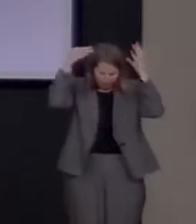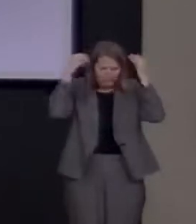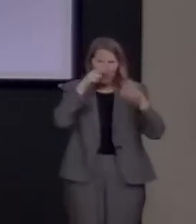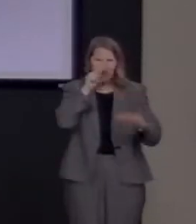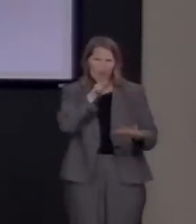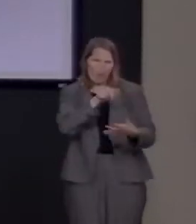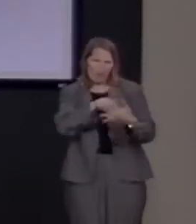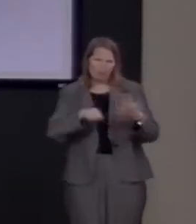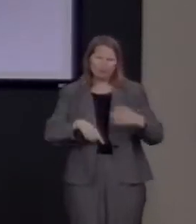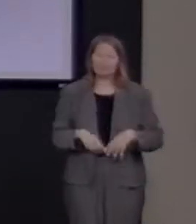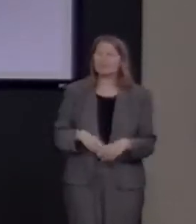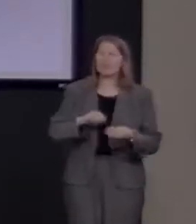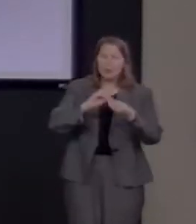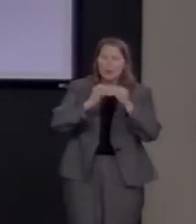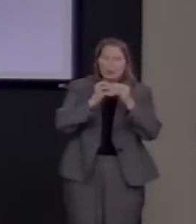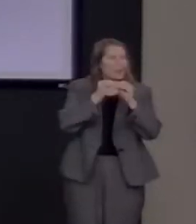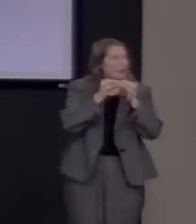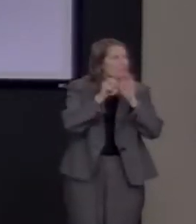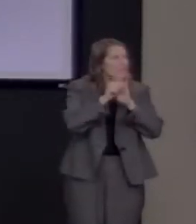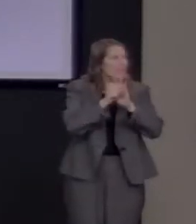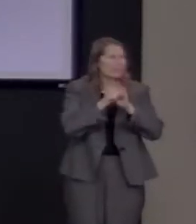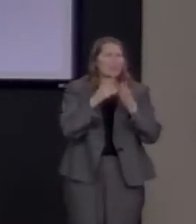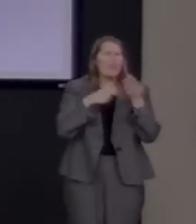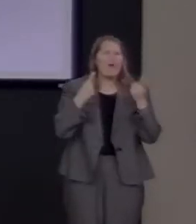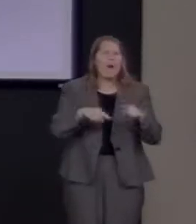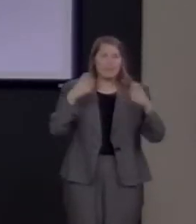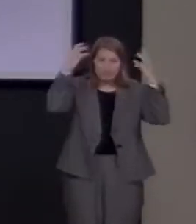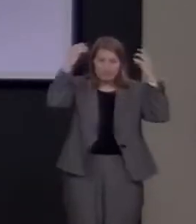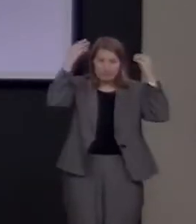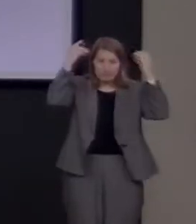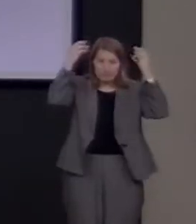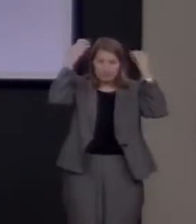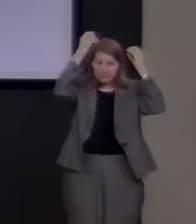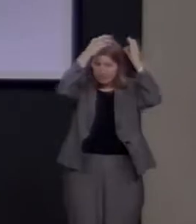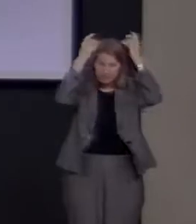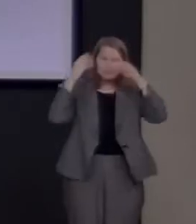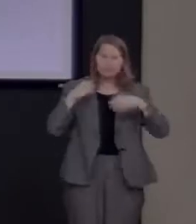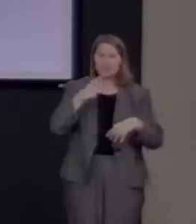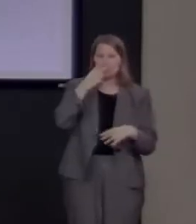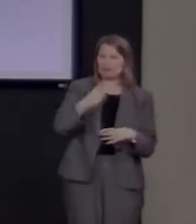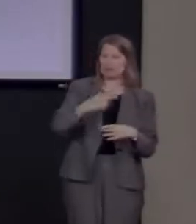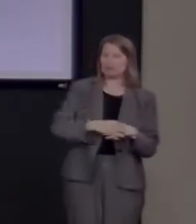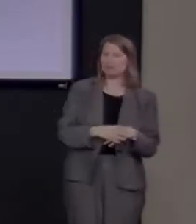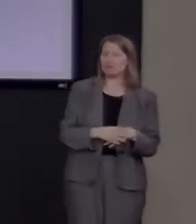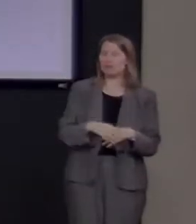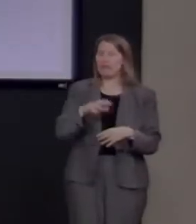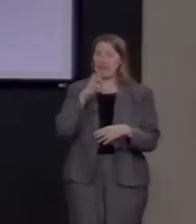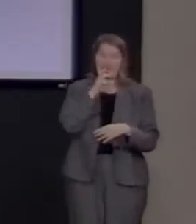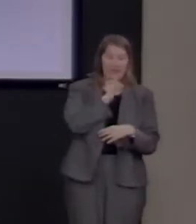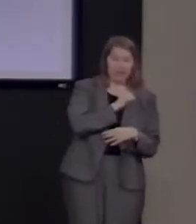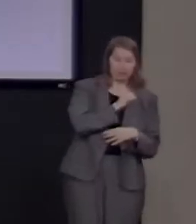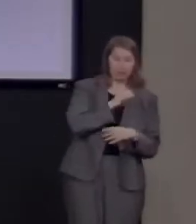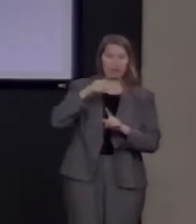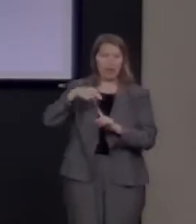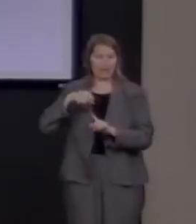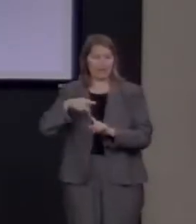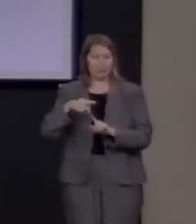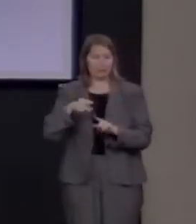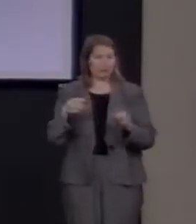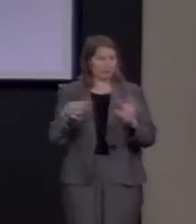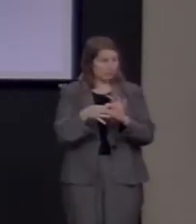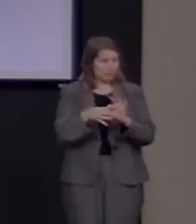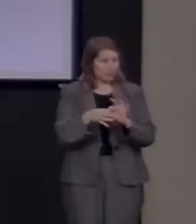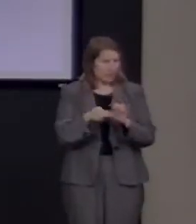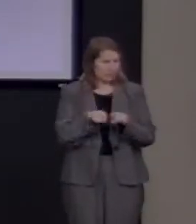processed numerical symbols. And the question he wanted to ask, is there a correlation between age and activation? Now, to